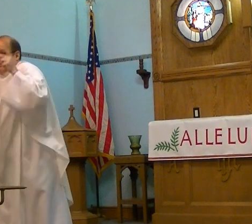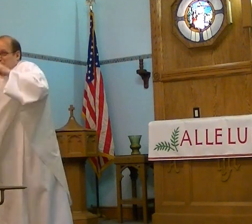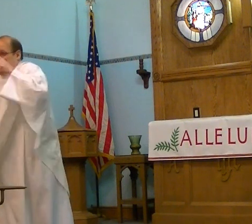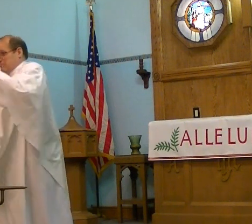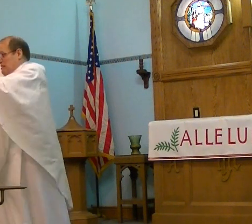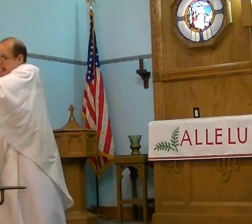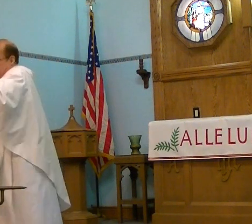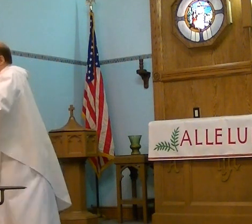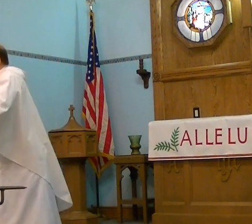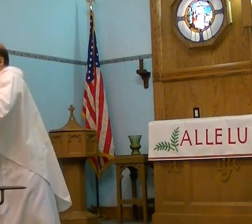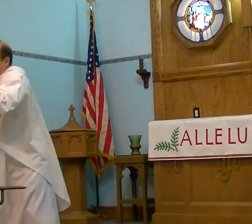of heaven.